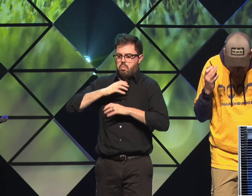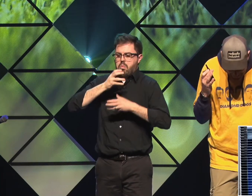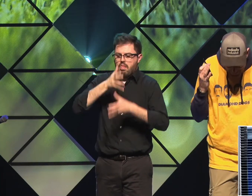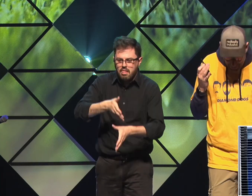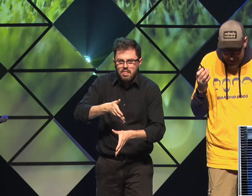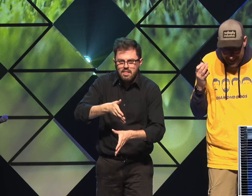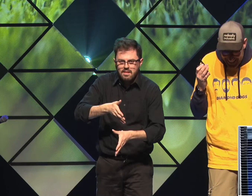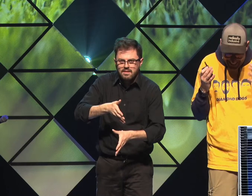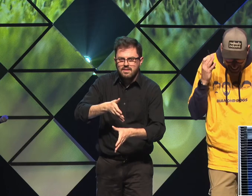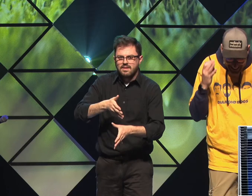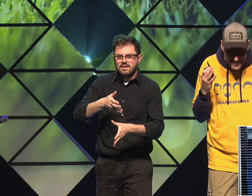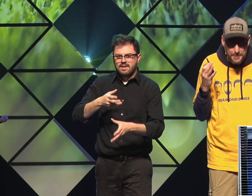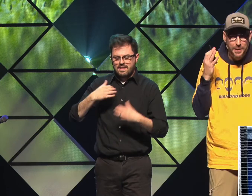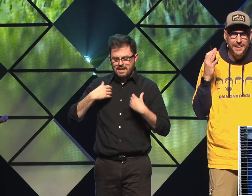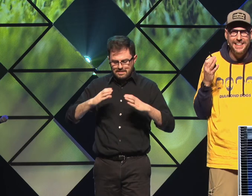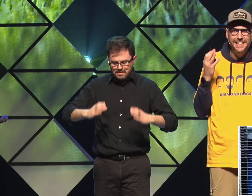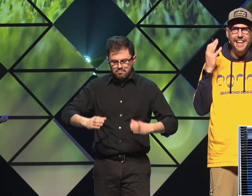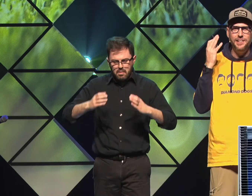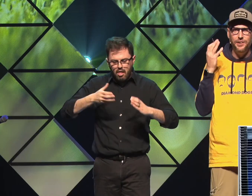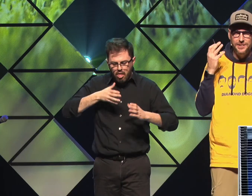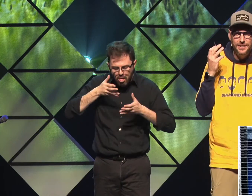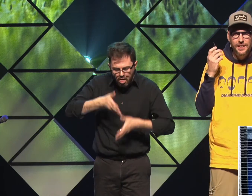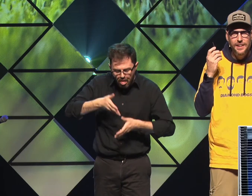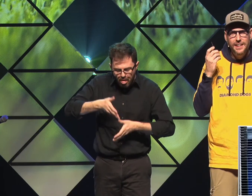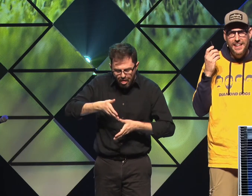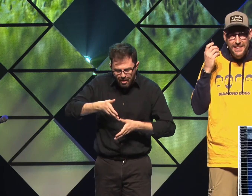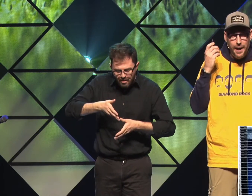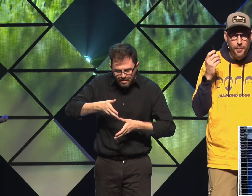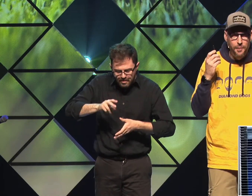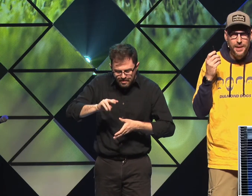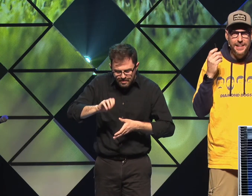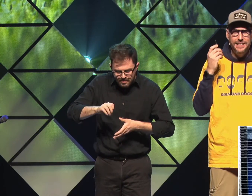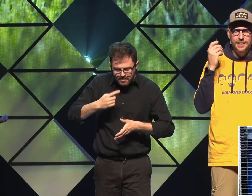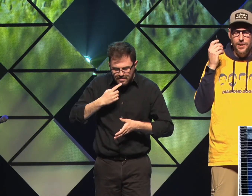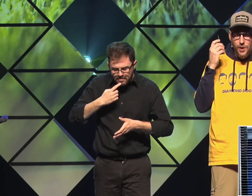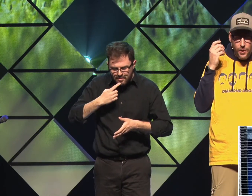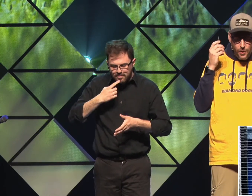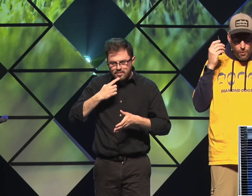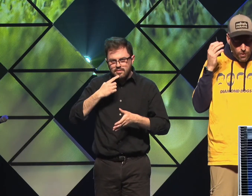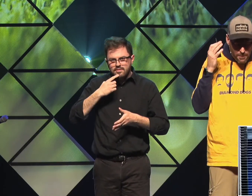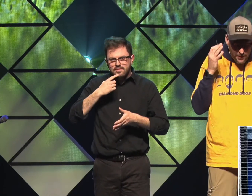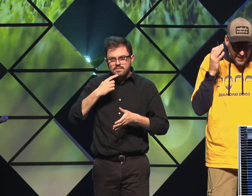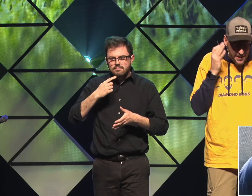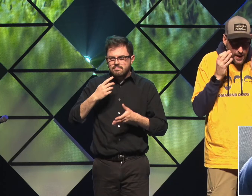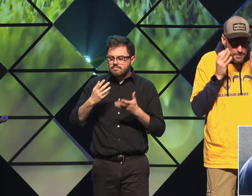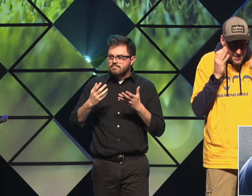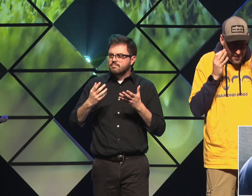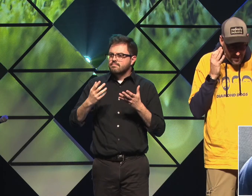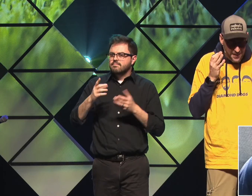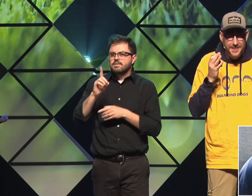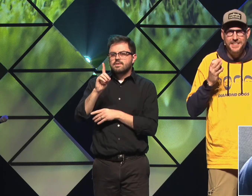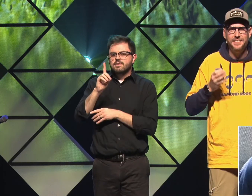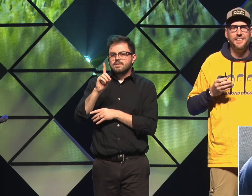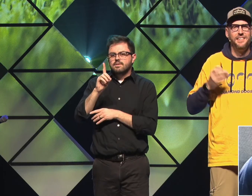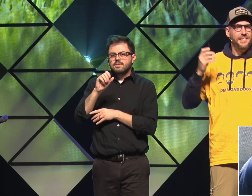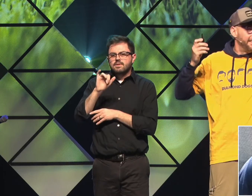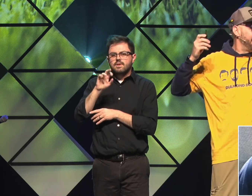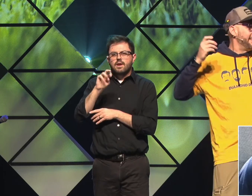throws up in this bucket. His head's in the bucket, and Nate goes, in that moment, he says, "What about the Diamond